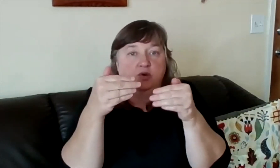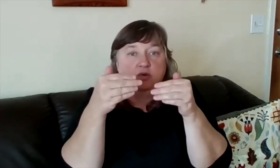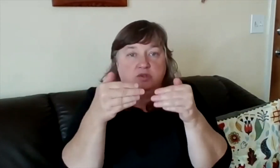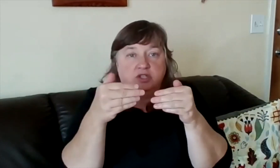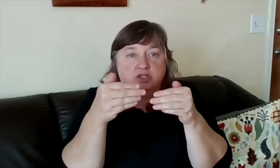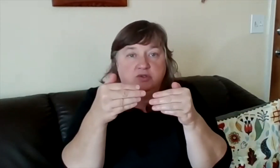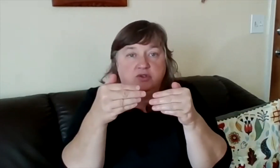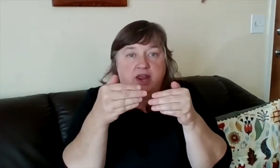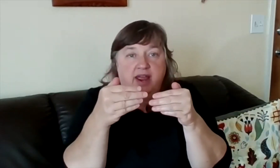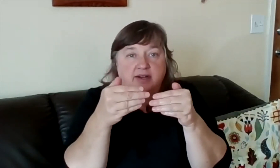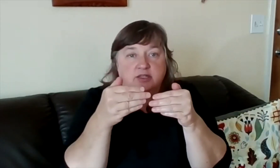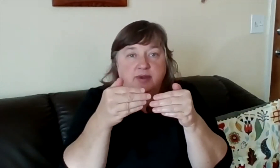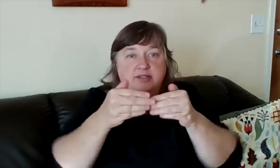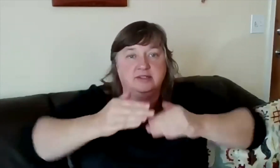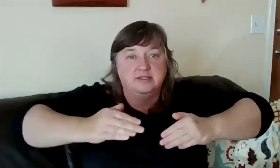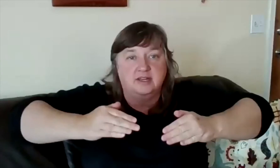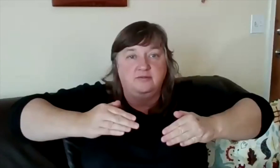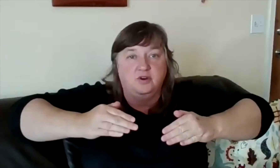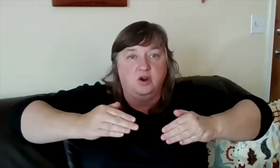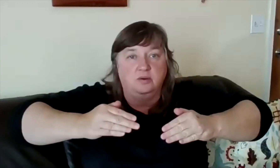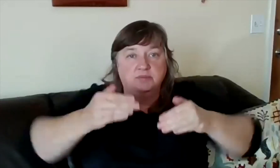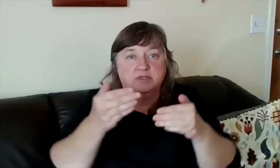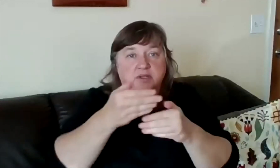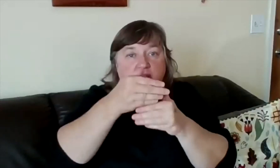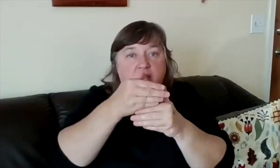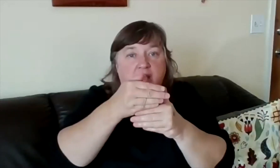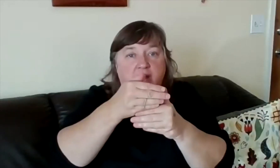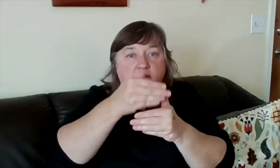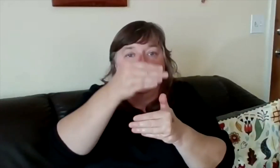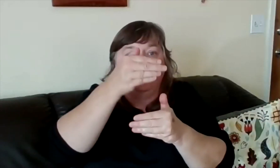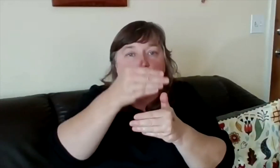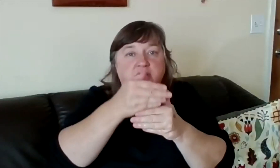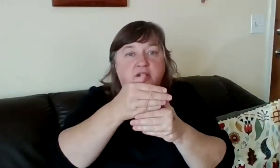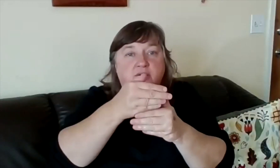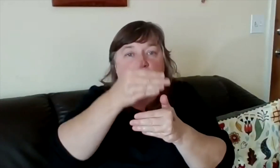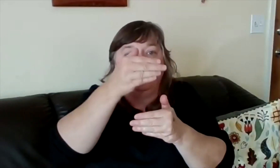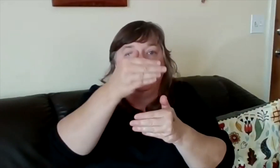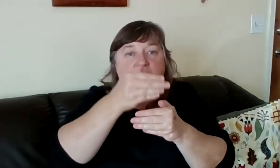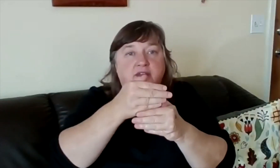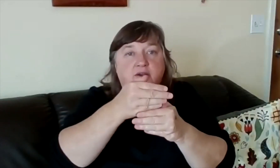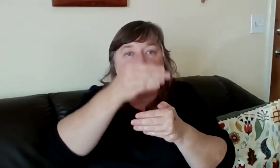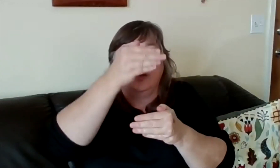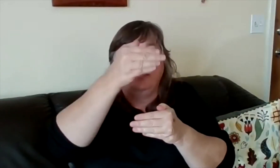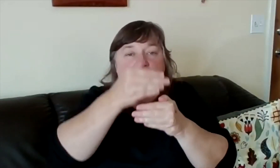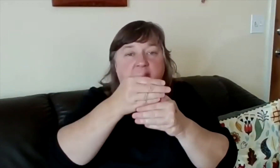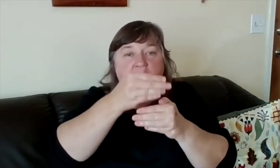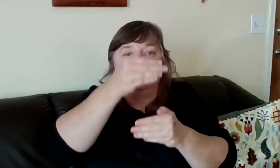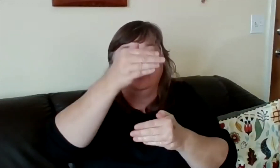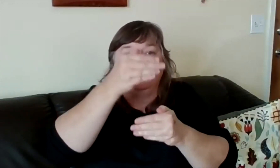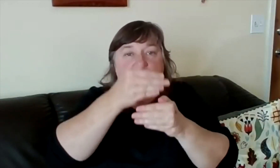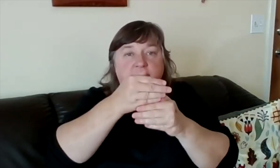you just use your hand space instead of your arms, and you have a window. It goes up and down.